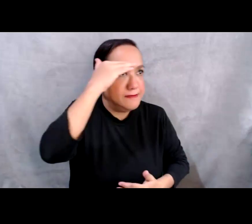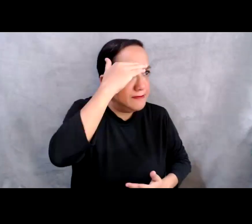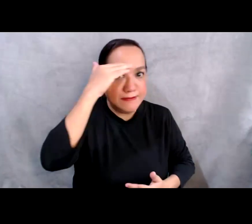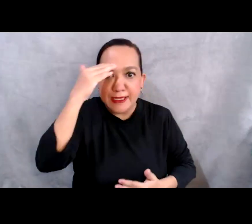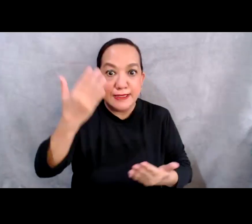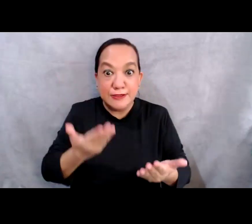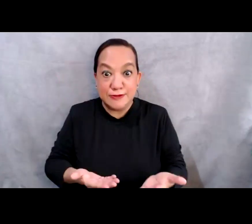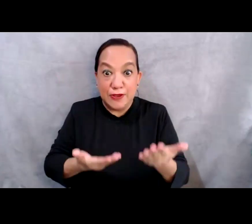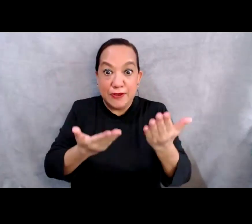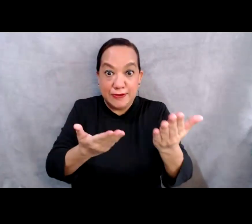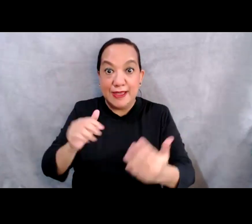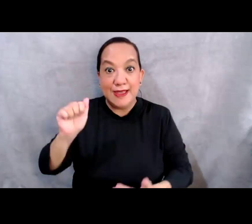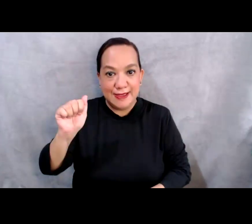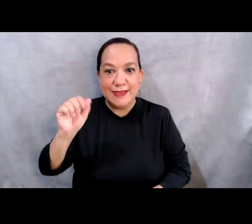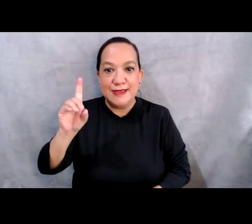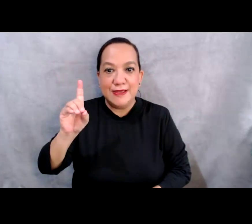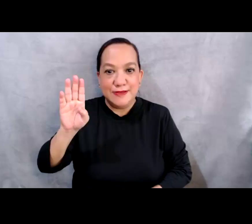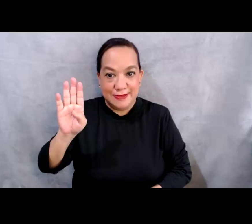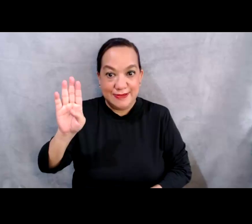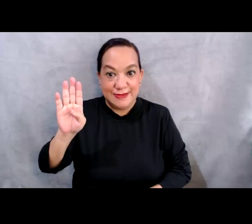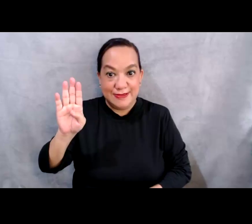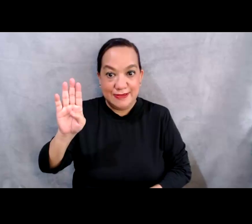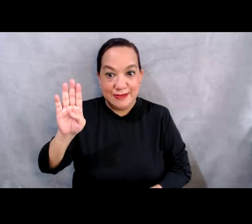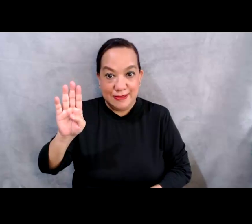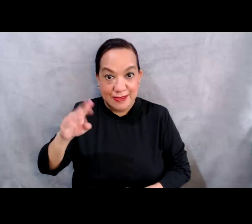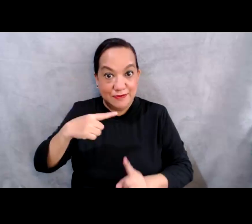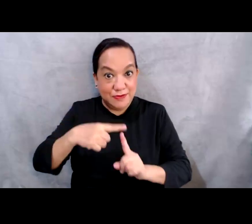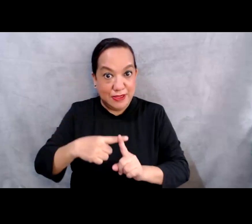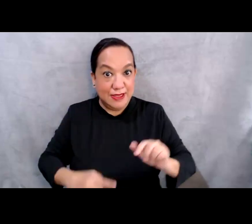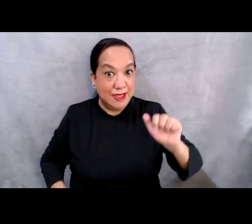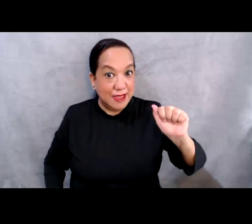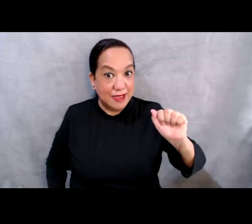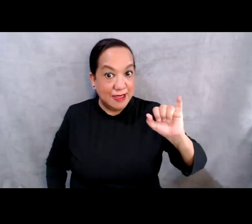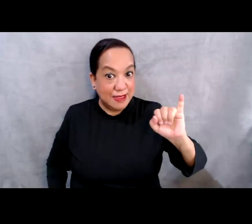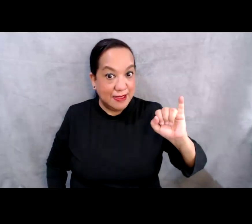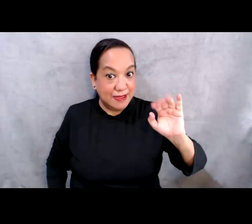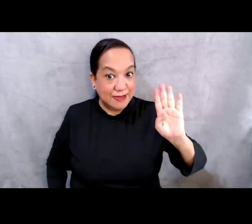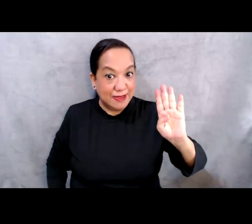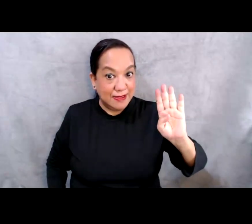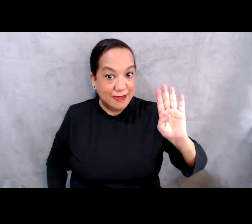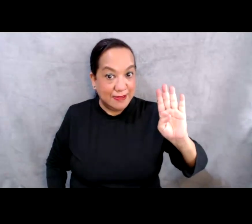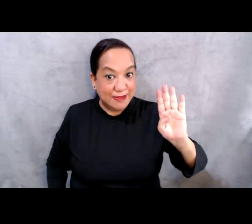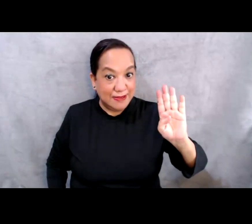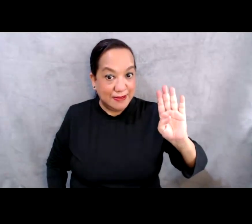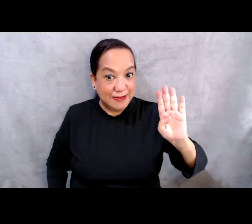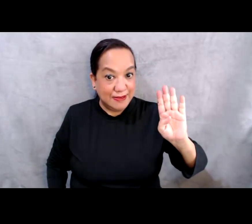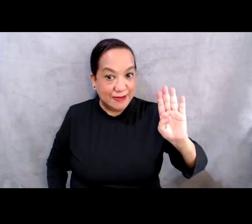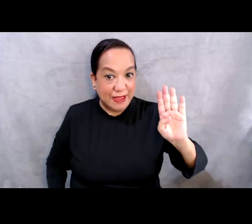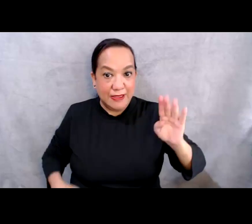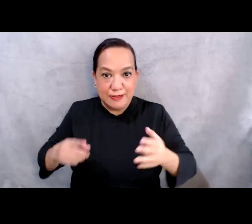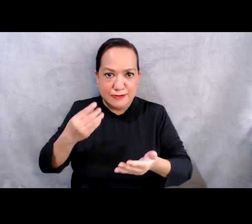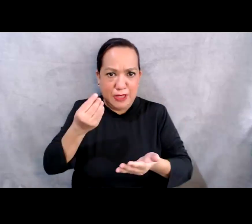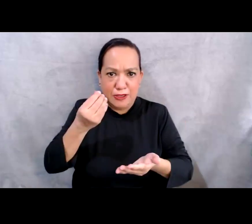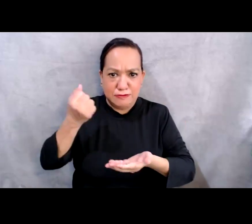it's AIIB and the Qatar Fund and Kuwait Fund. It's a river diversion project, and they built